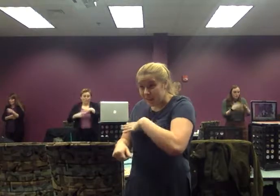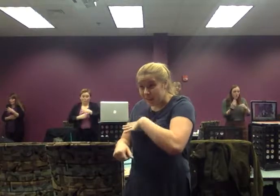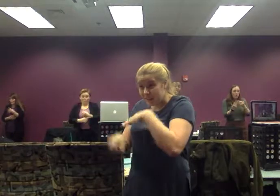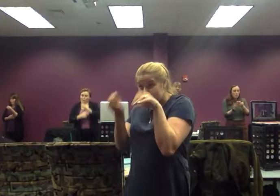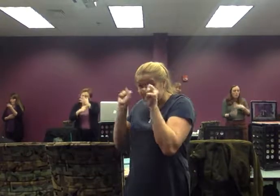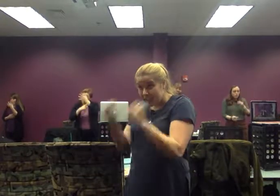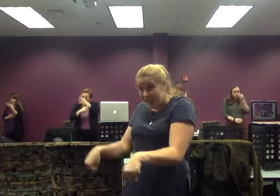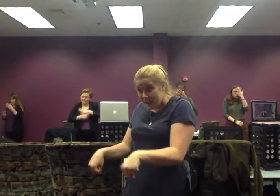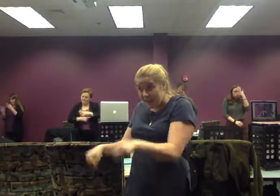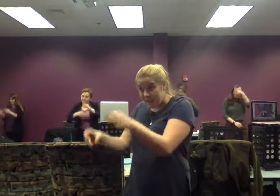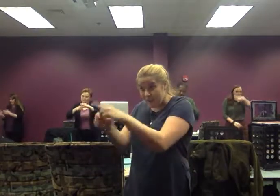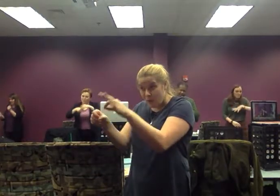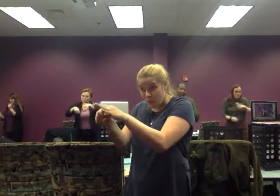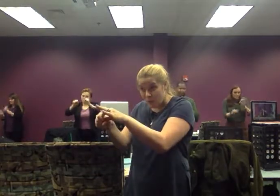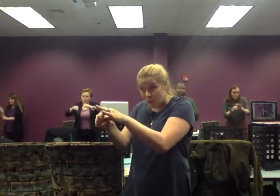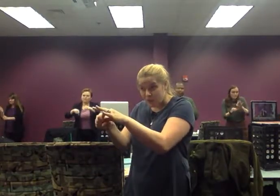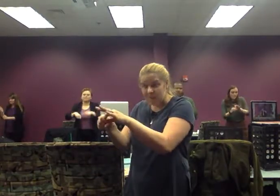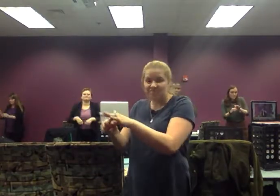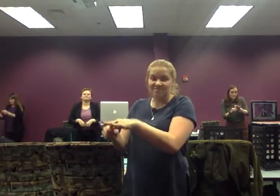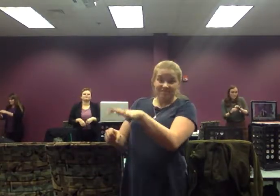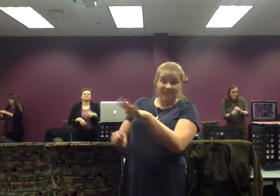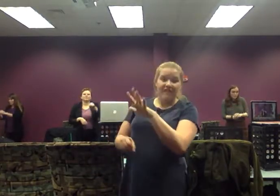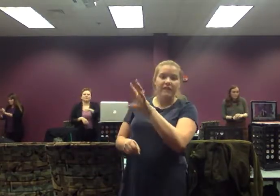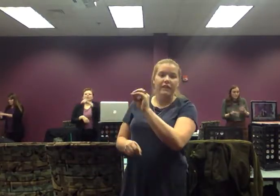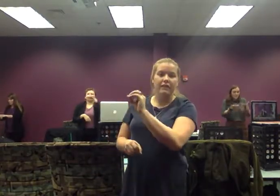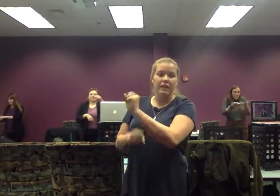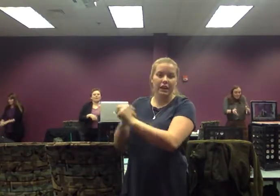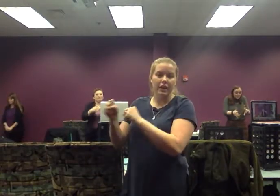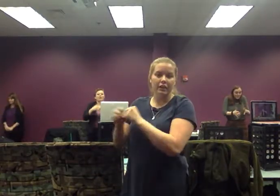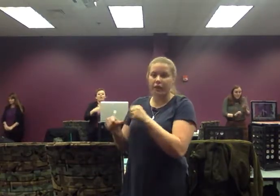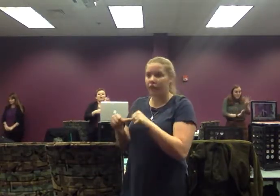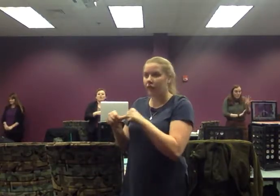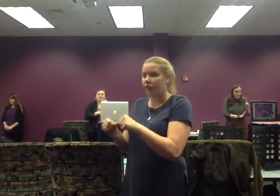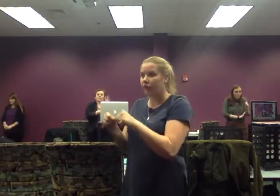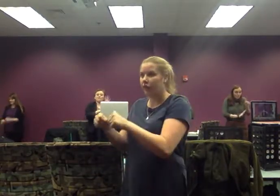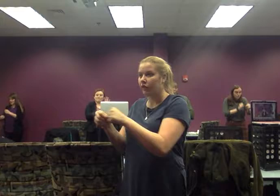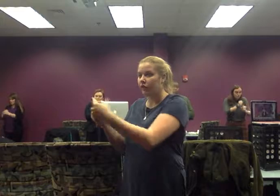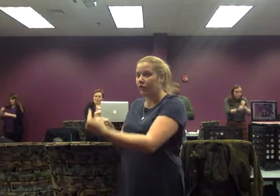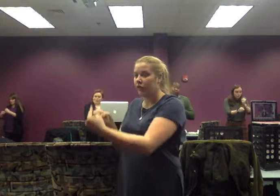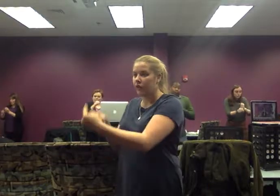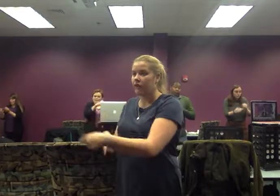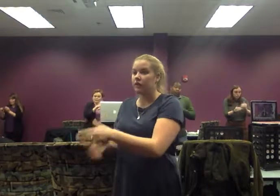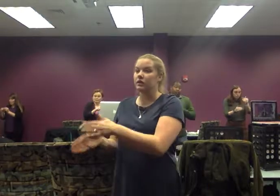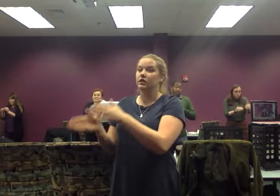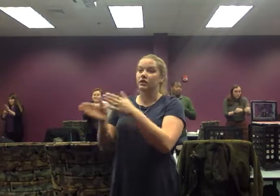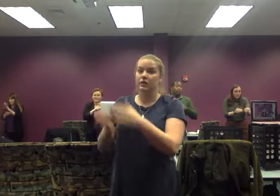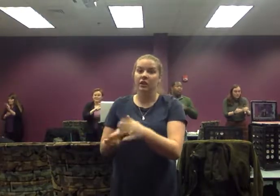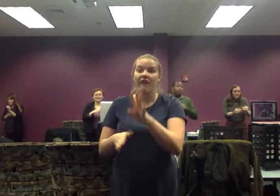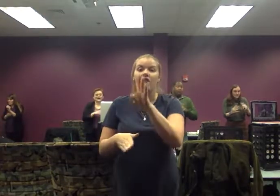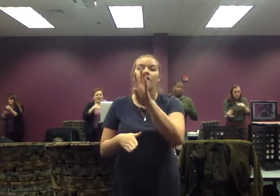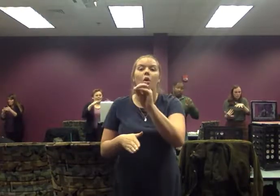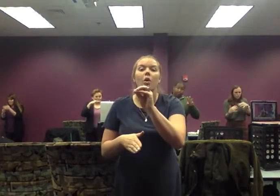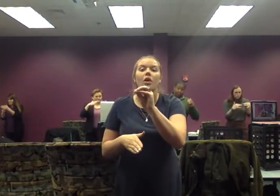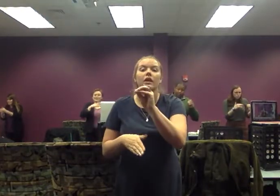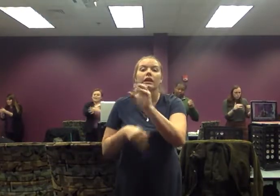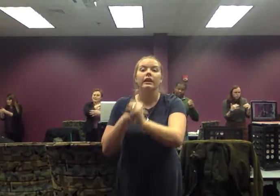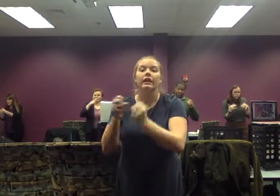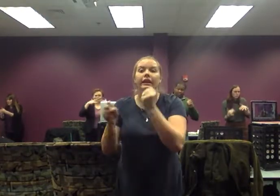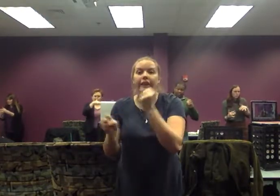Andrew Jackson. It took another 40 years and a civil war to get black men to vote, and then they